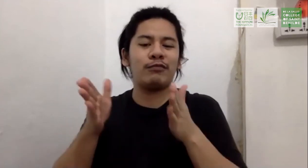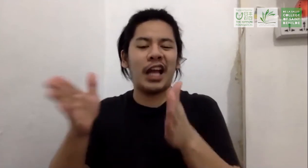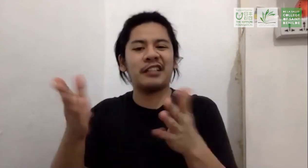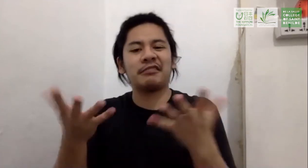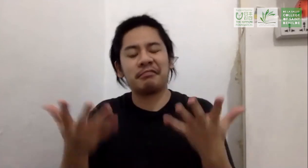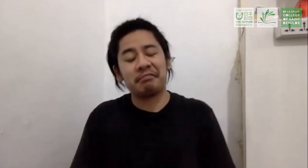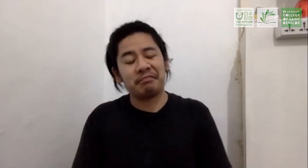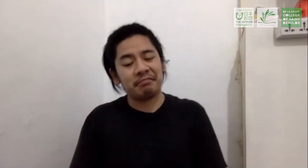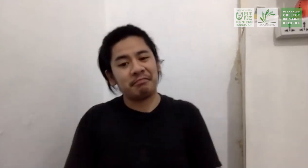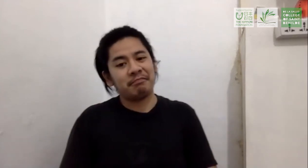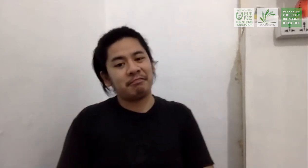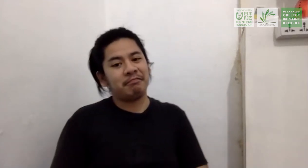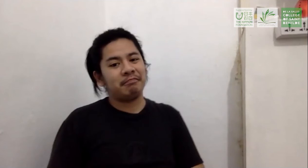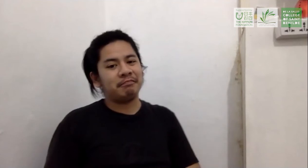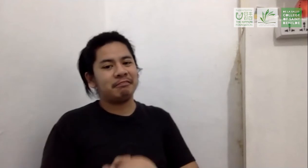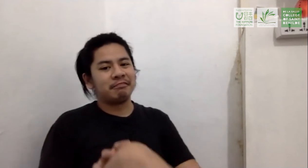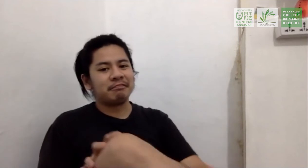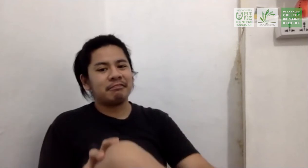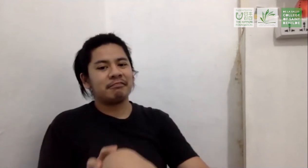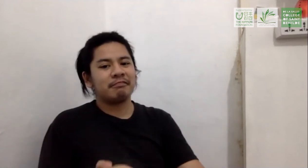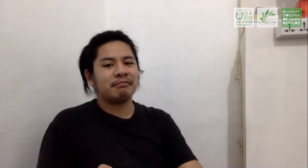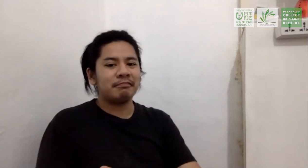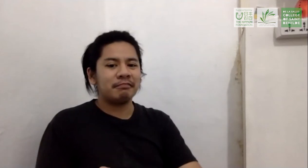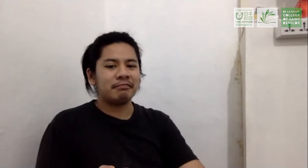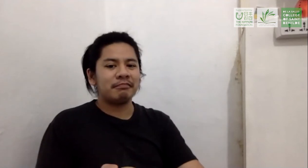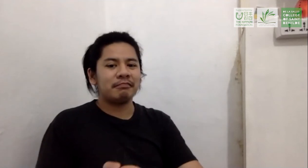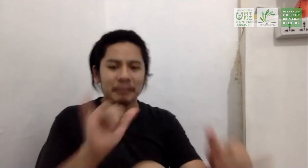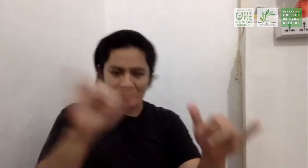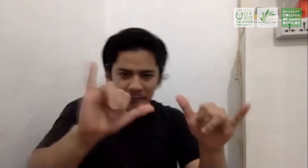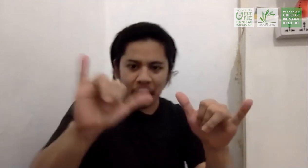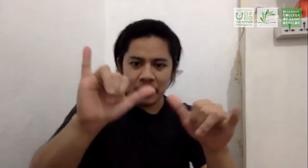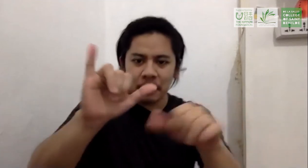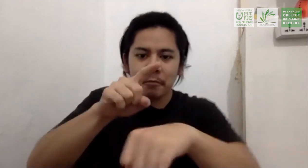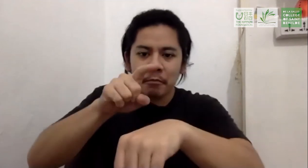tests. But I don't know, that's just another suggestion possibly.